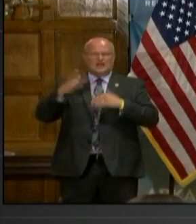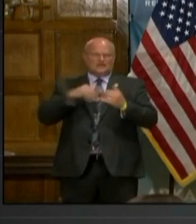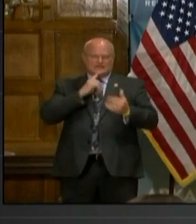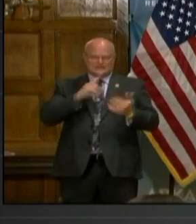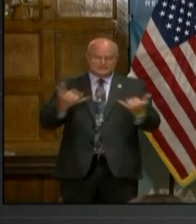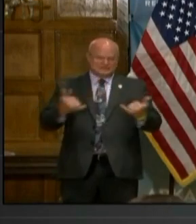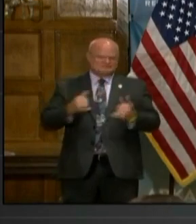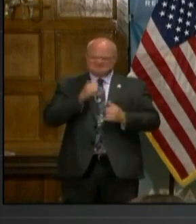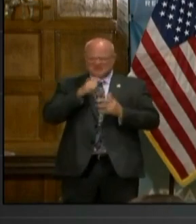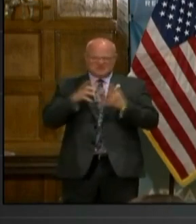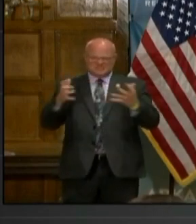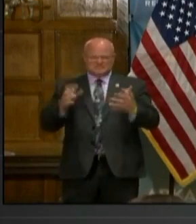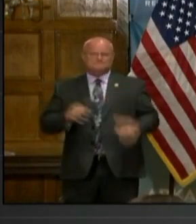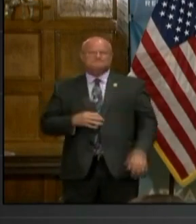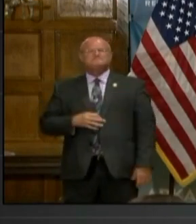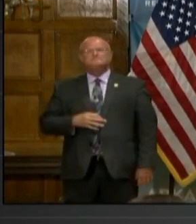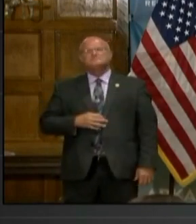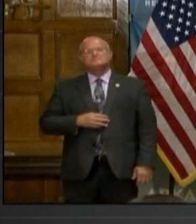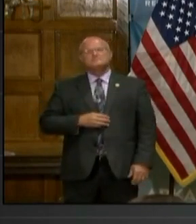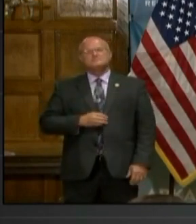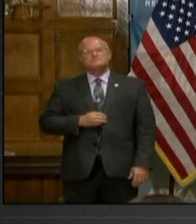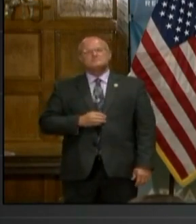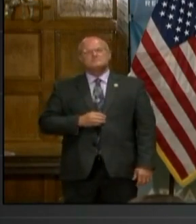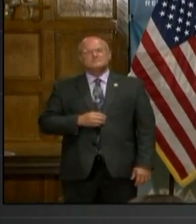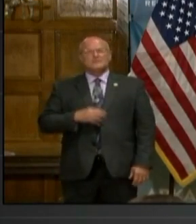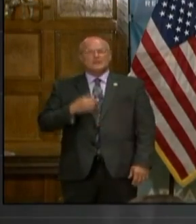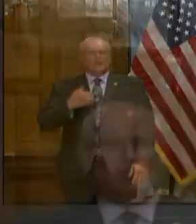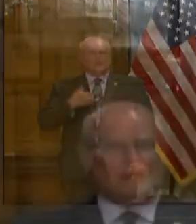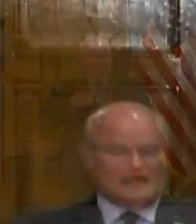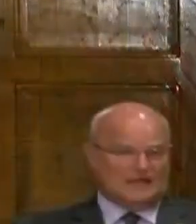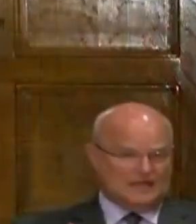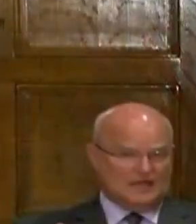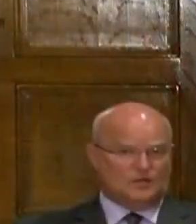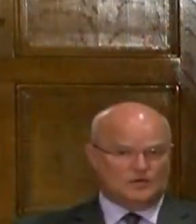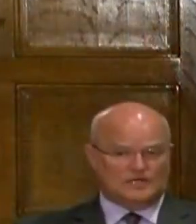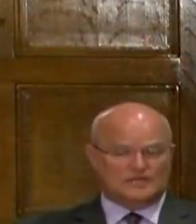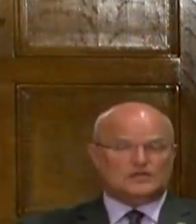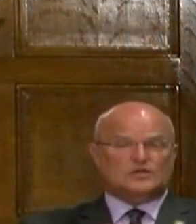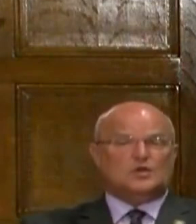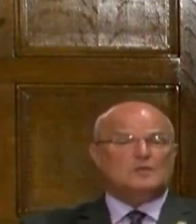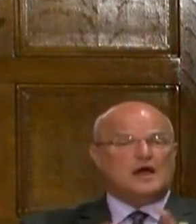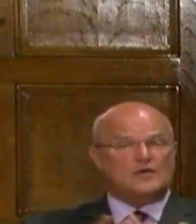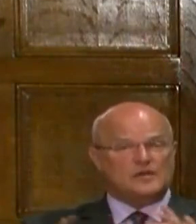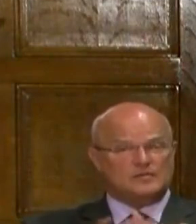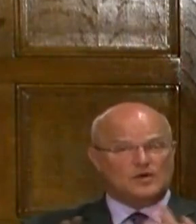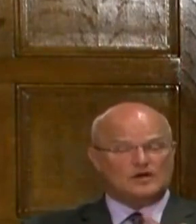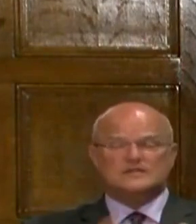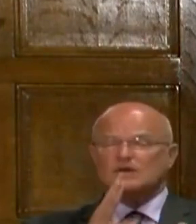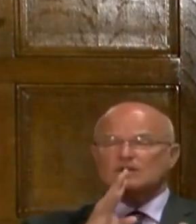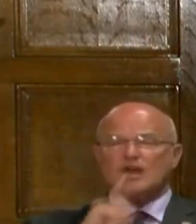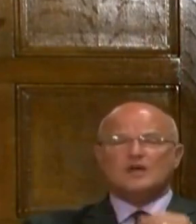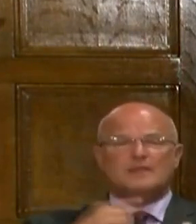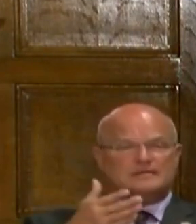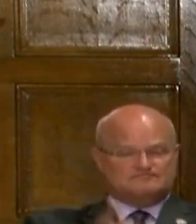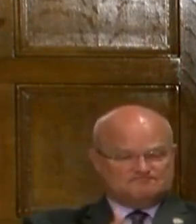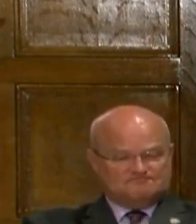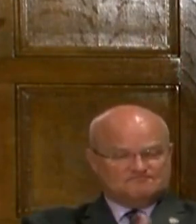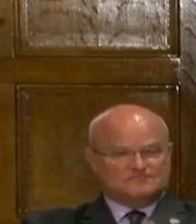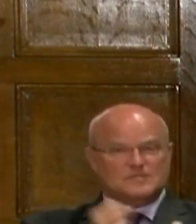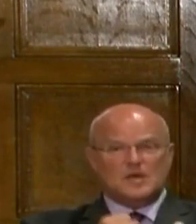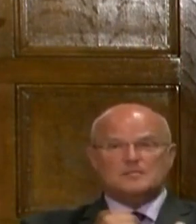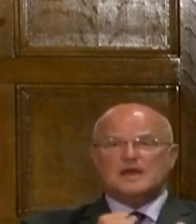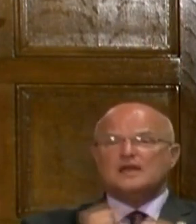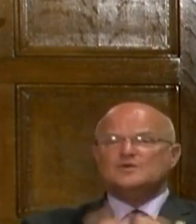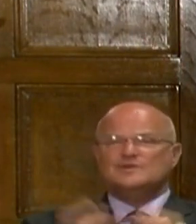is, but not by very much. I wanted to conclude my remarks by just talking about the progress that we've